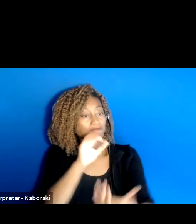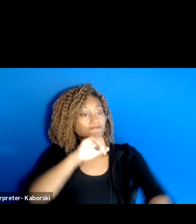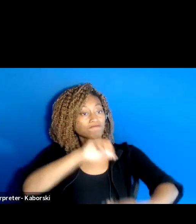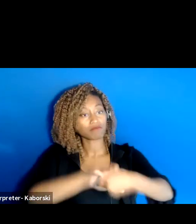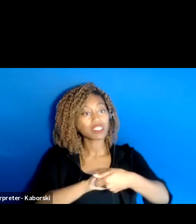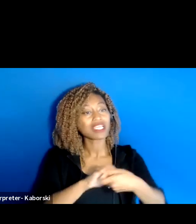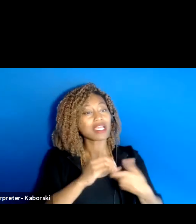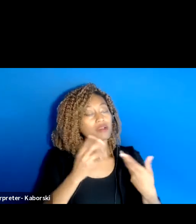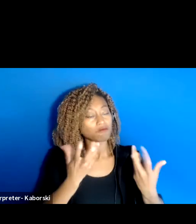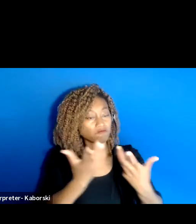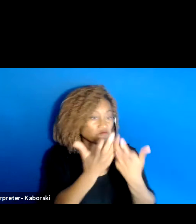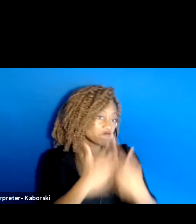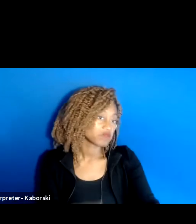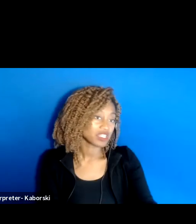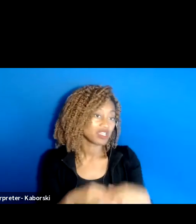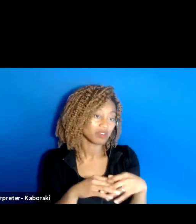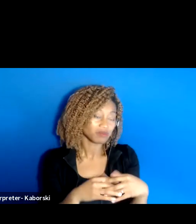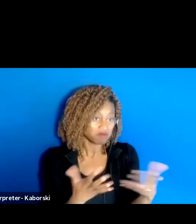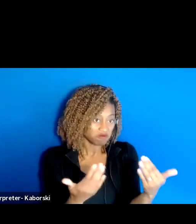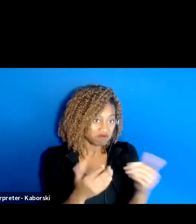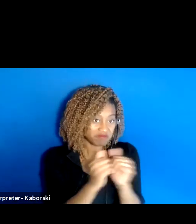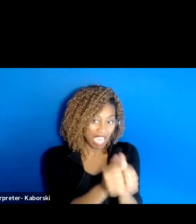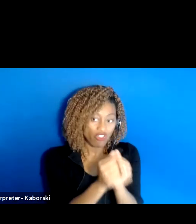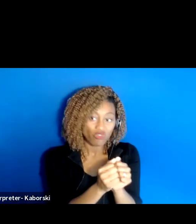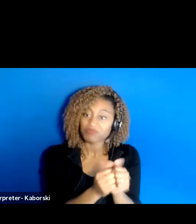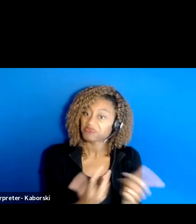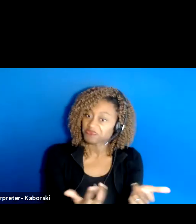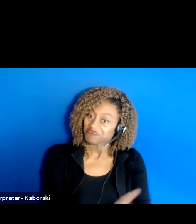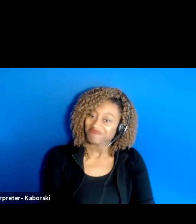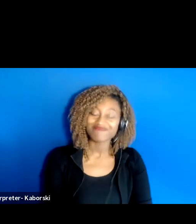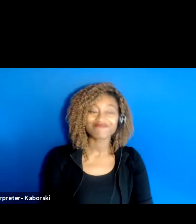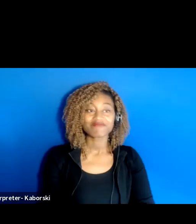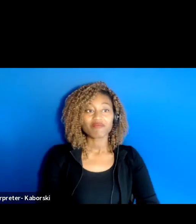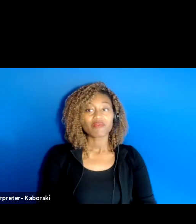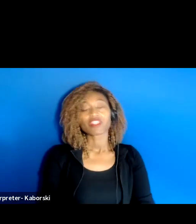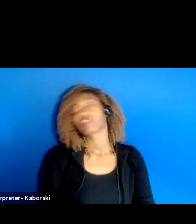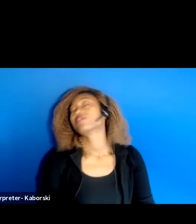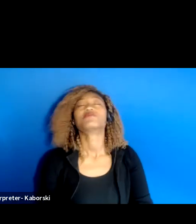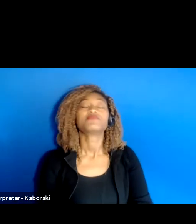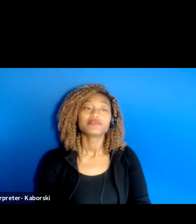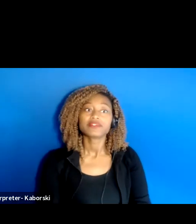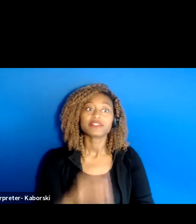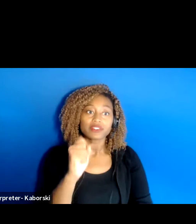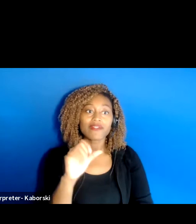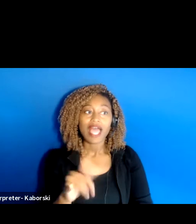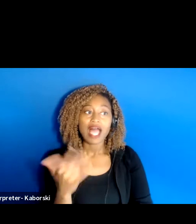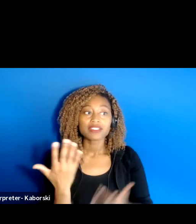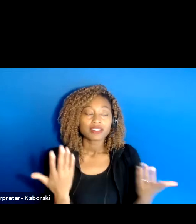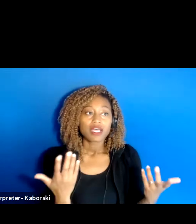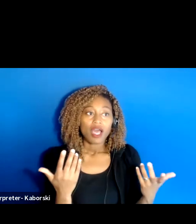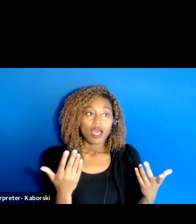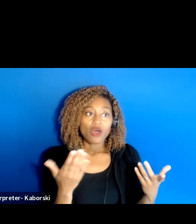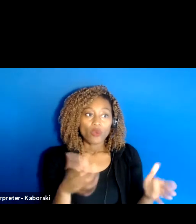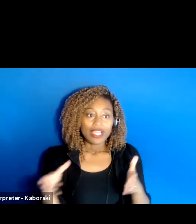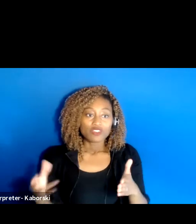some synergy among those entities. And so again, that's ways that we like